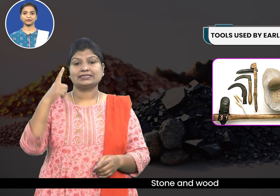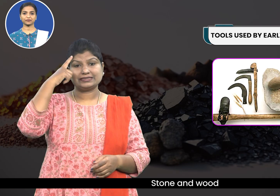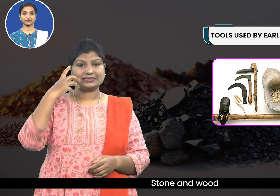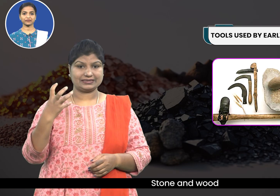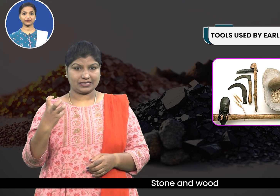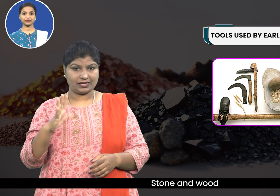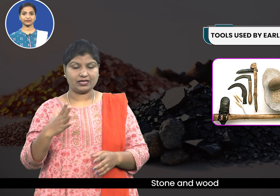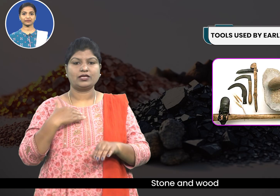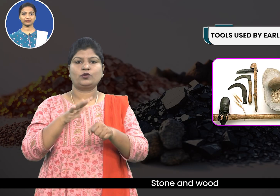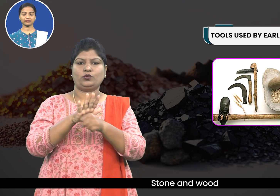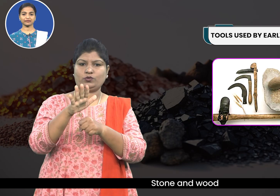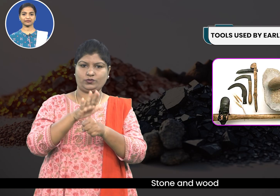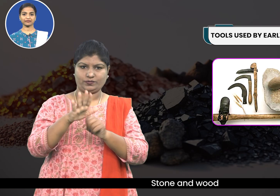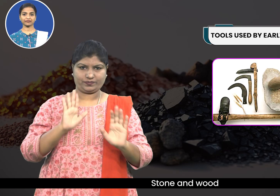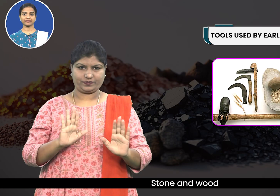wood.